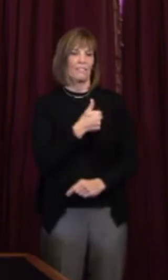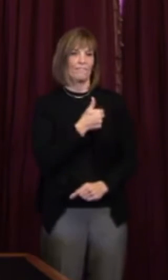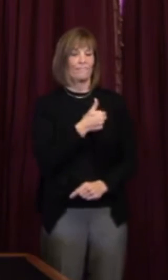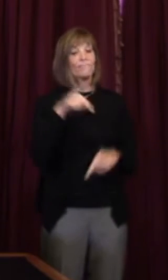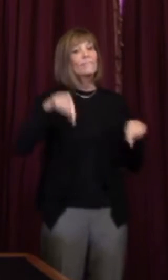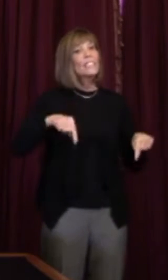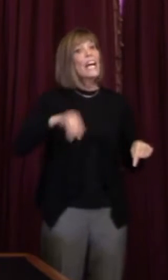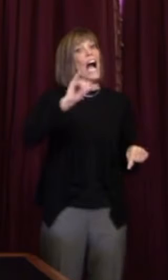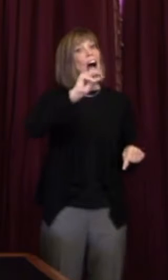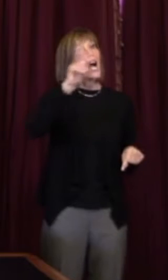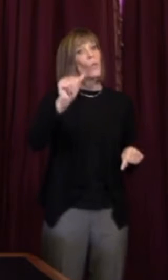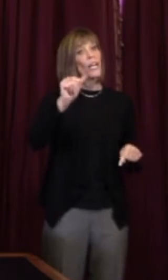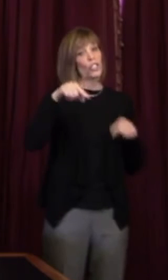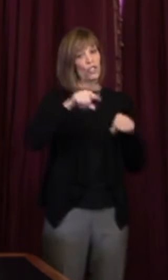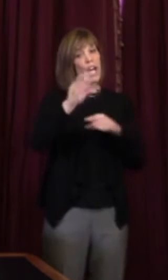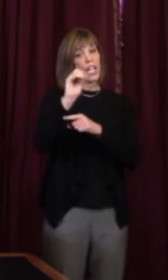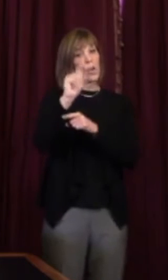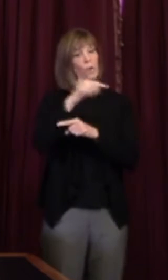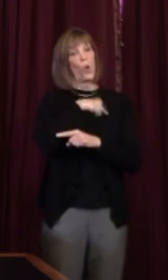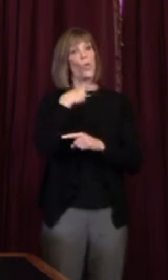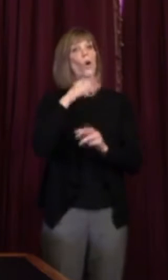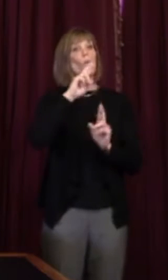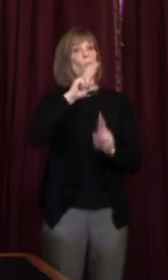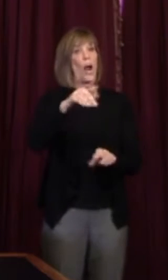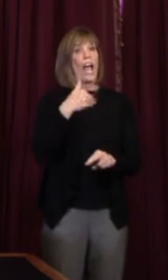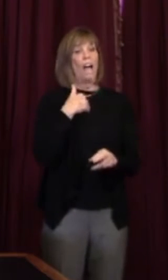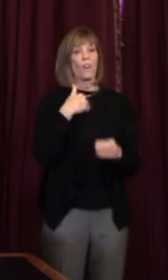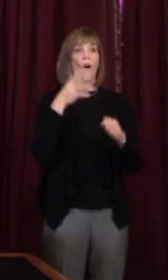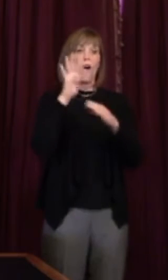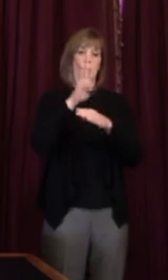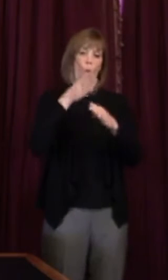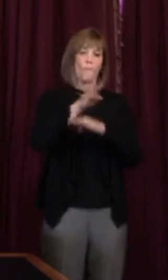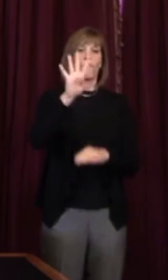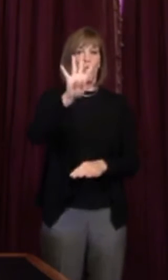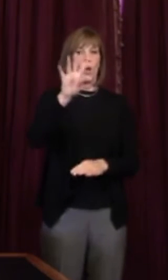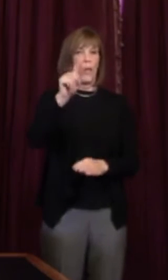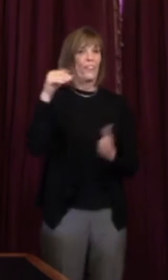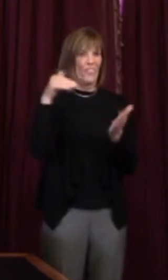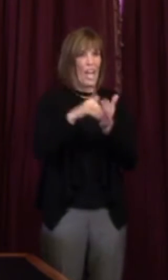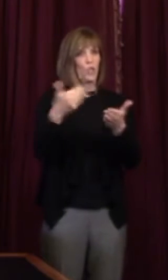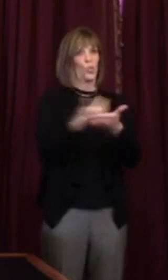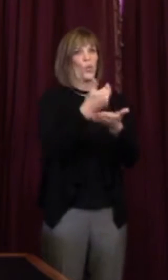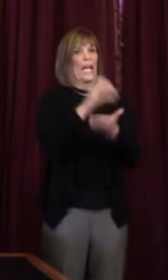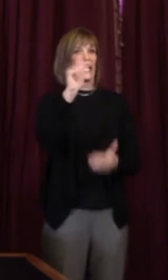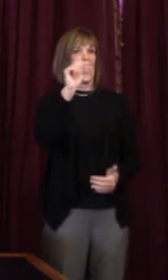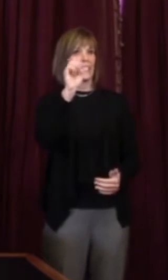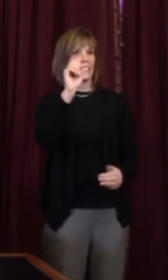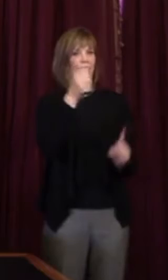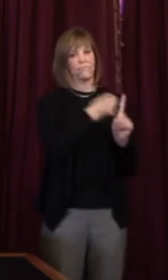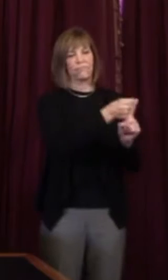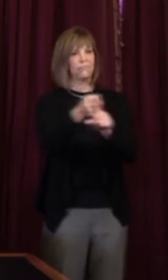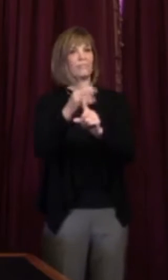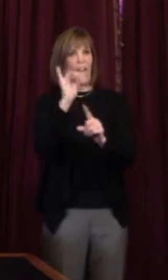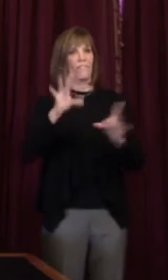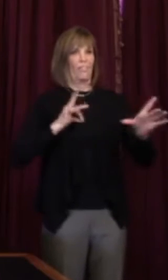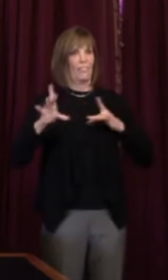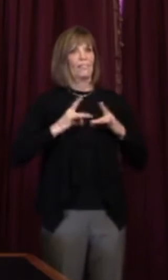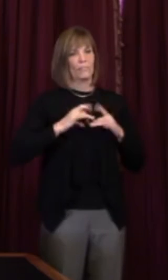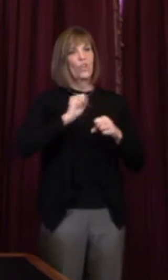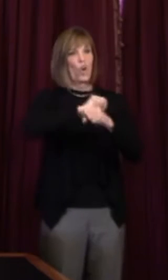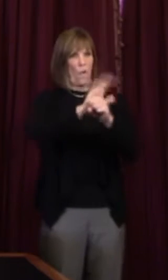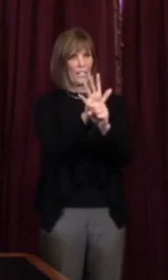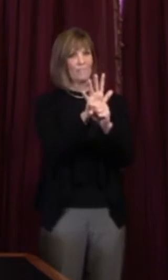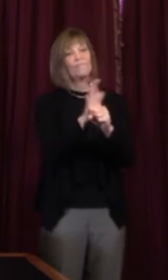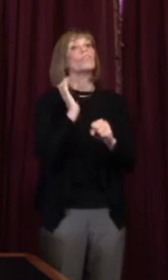Iowa, during the month of October, we reported more than 41,000 new cases of COVID-19. Our